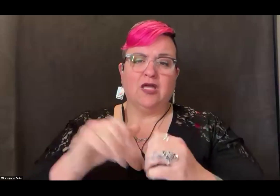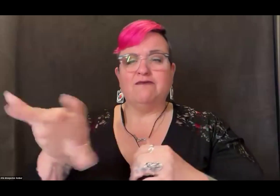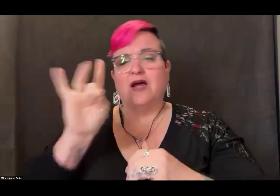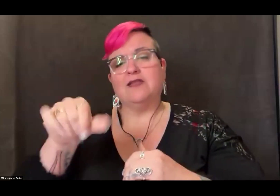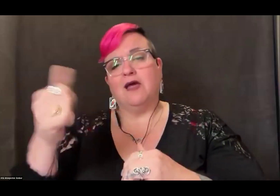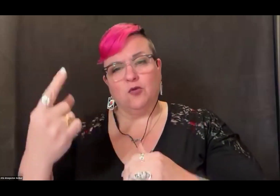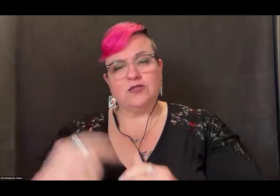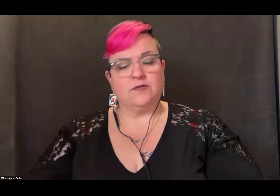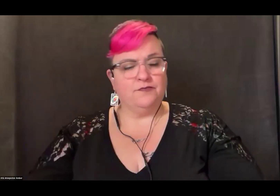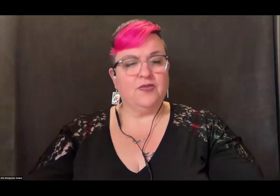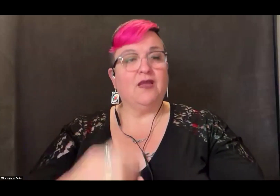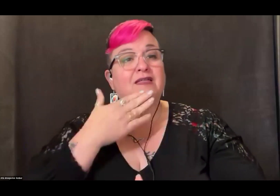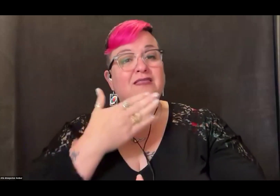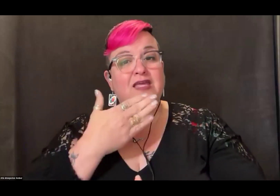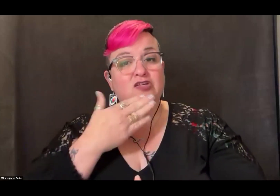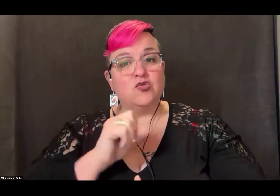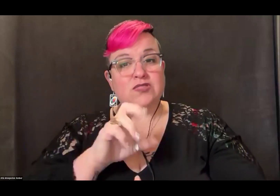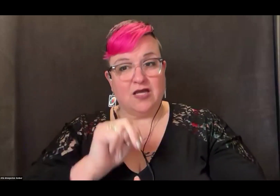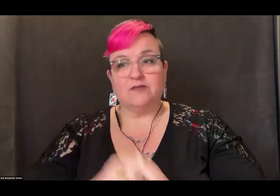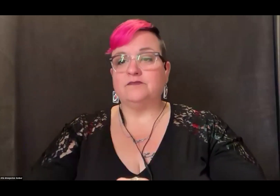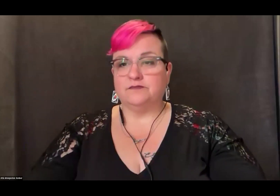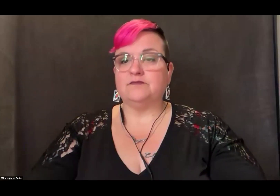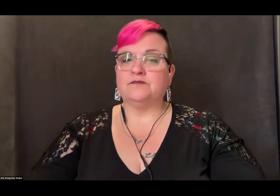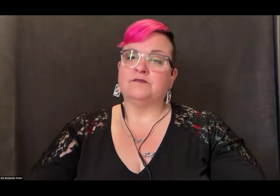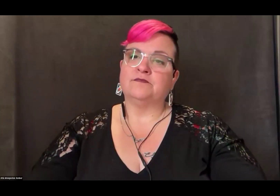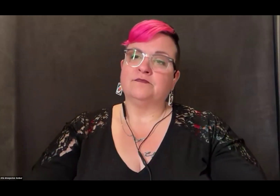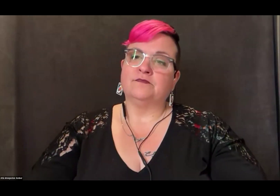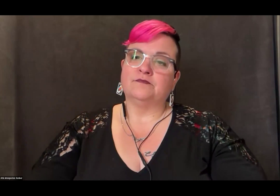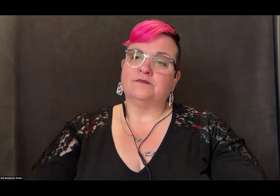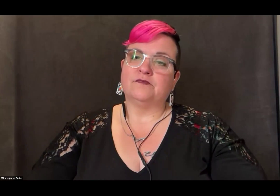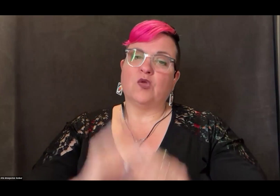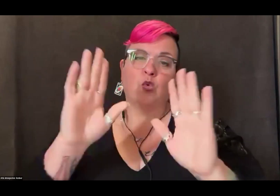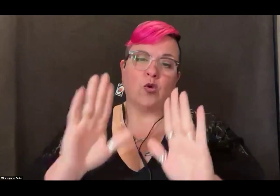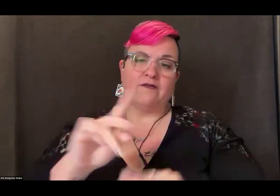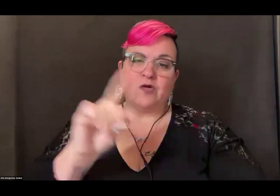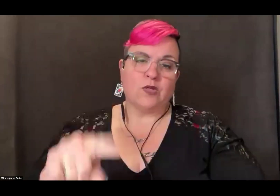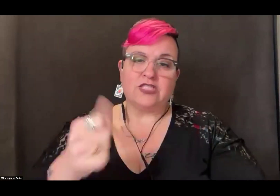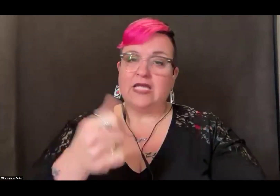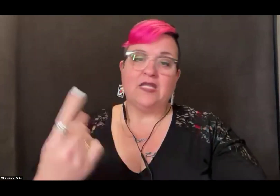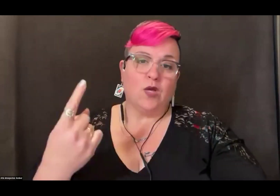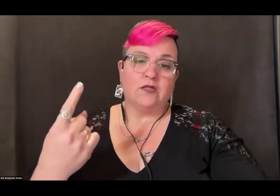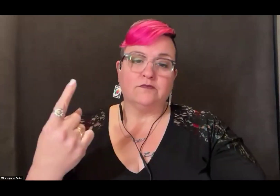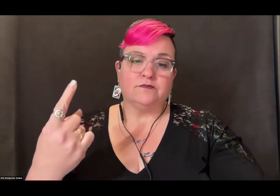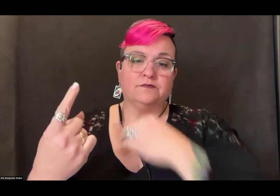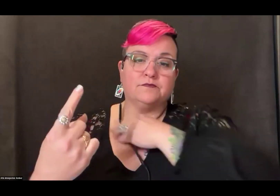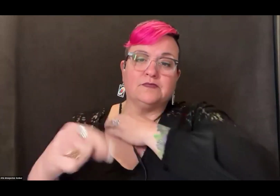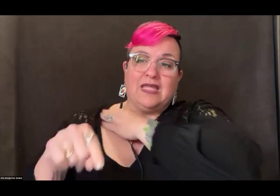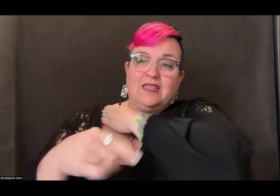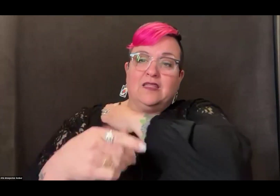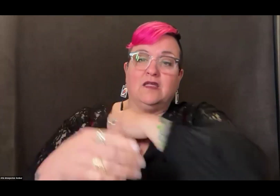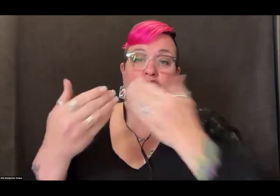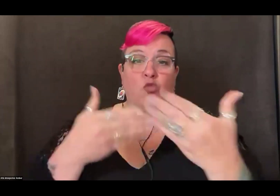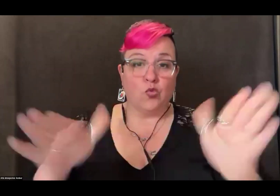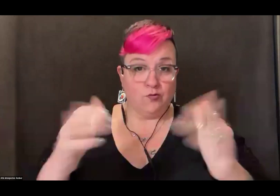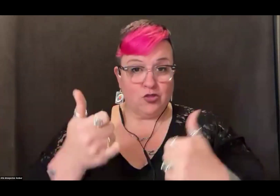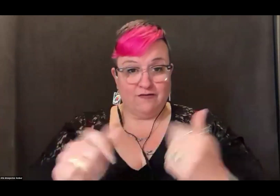ones. Thank you, son. Thank Yeah. you. A wonderful question. Anyone in the room? Does